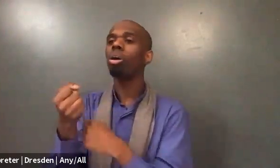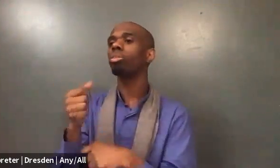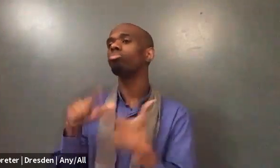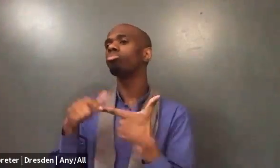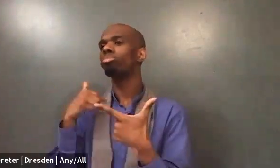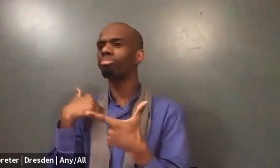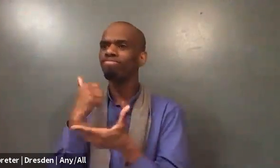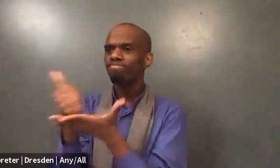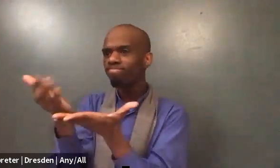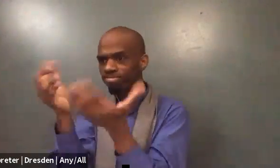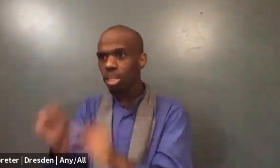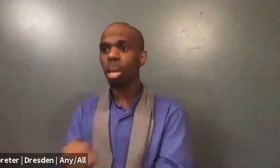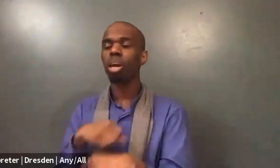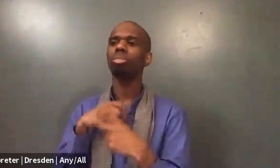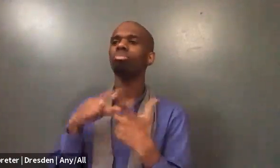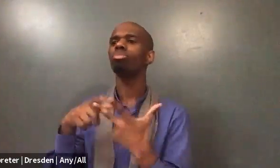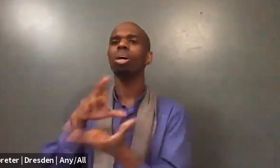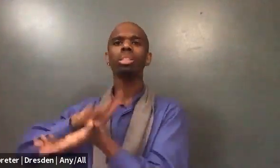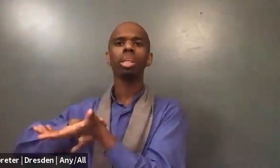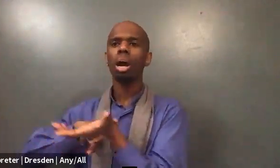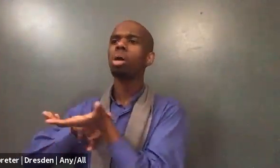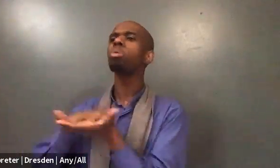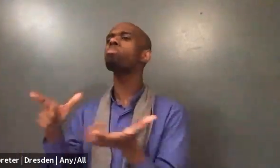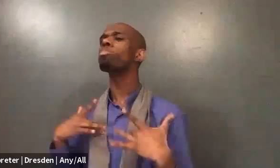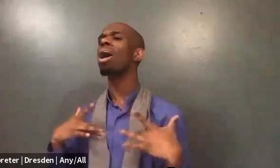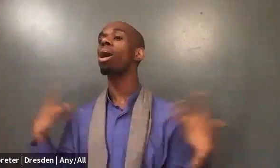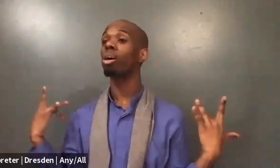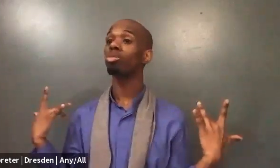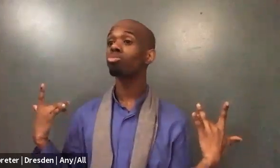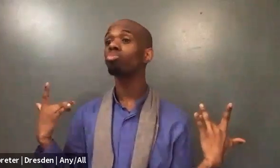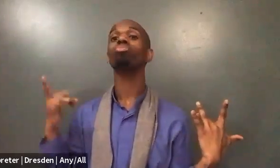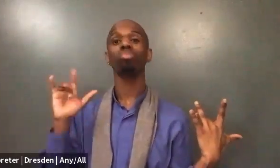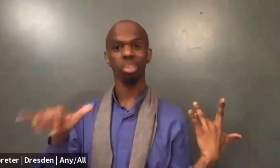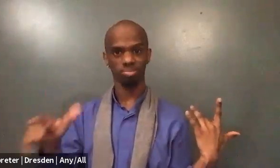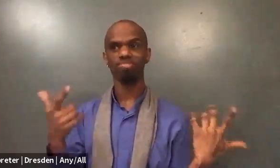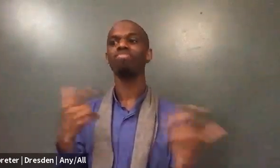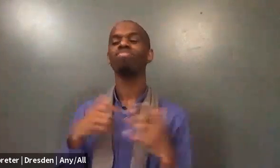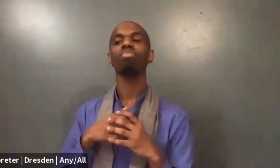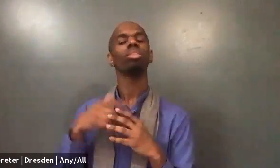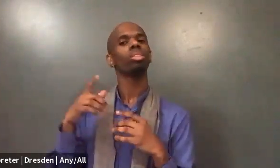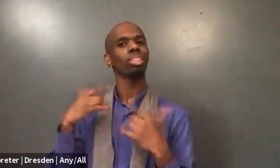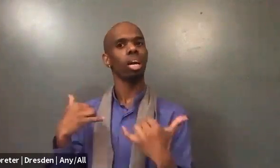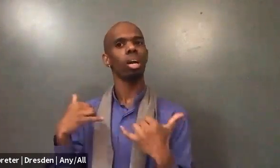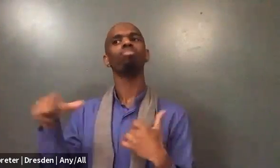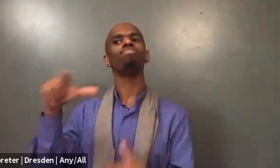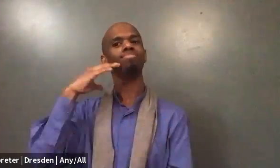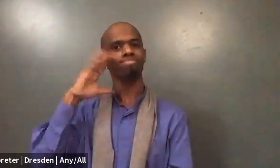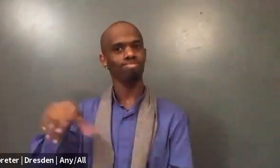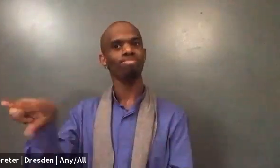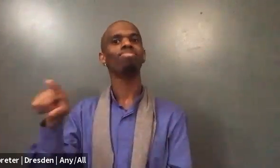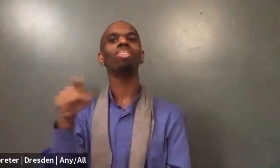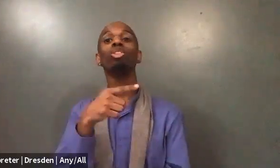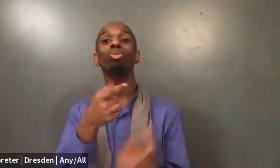would like. But don't give up, and because, you know, that person will know that you're there for them and there's people in their corner.